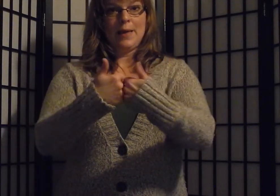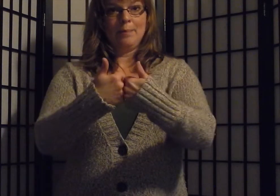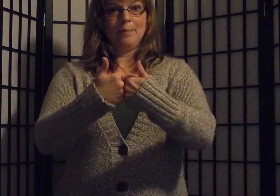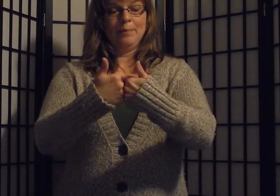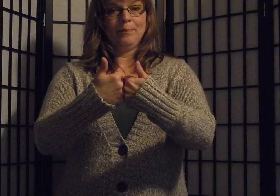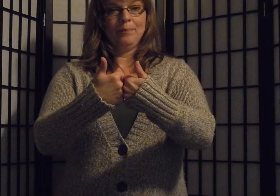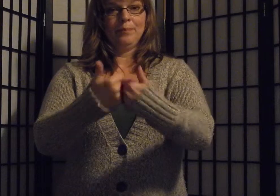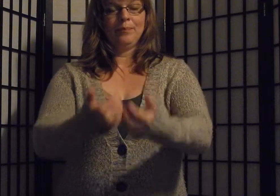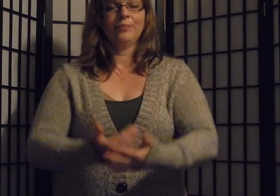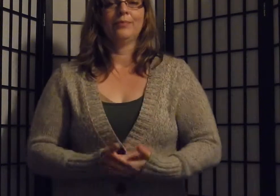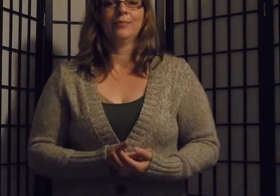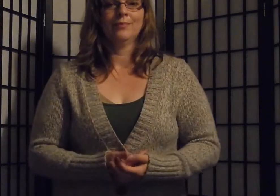Game.